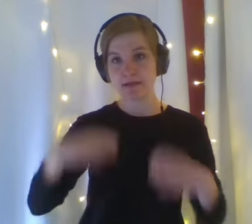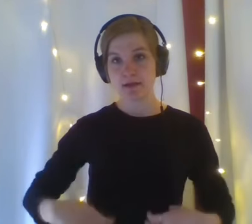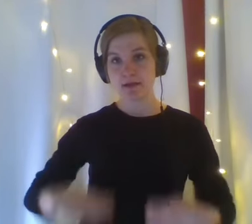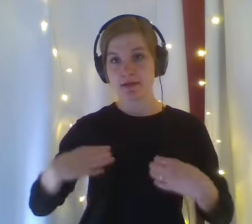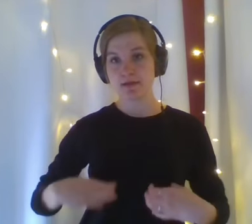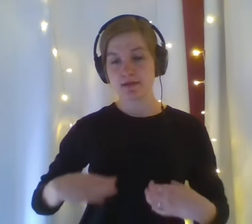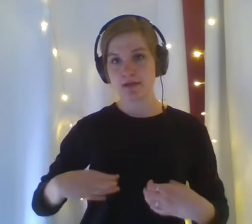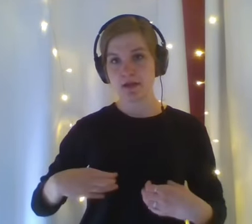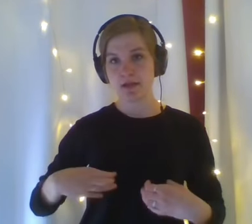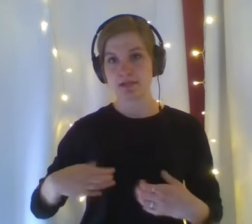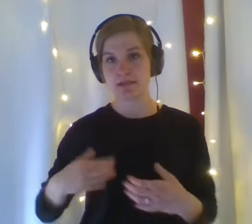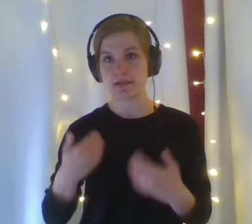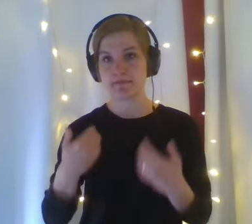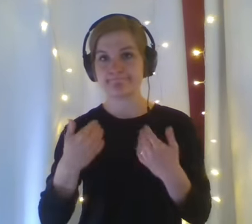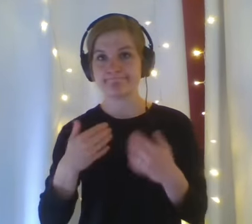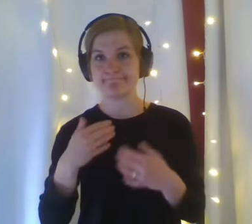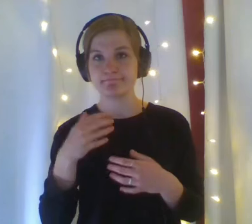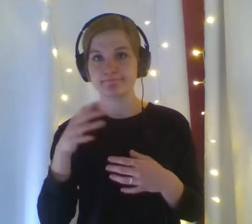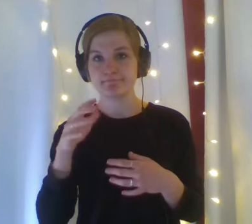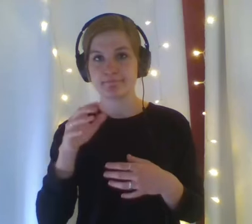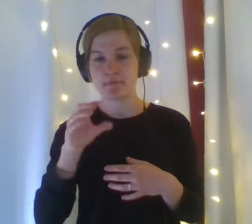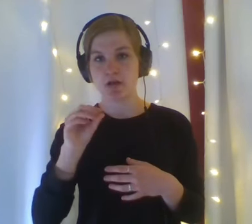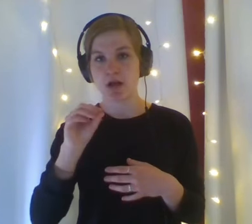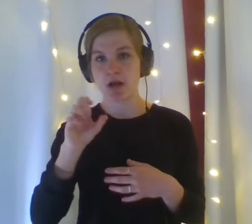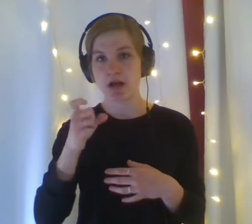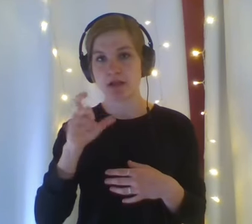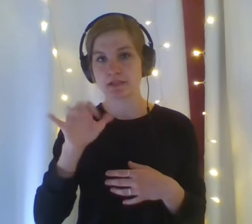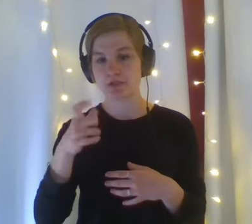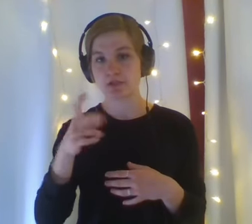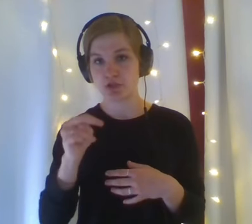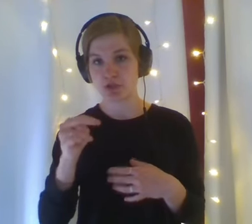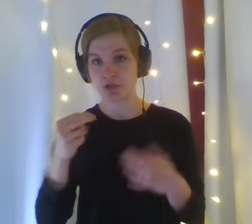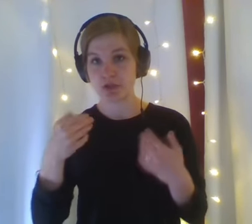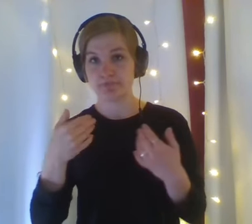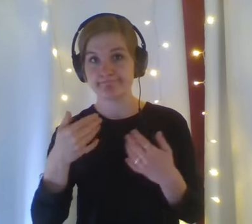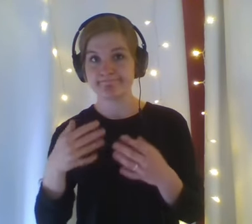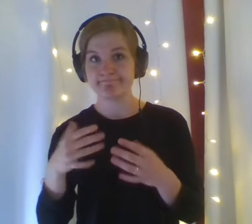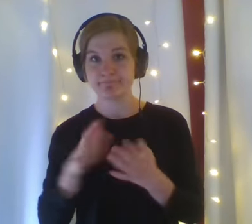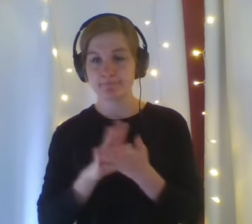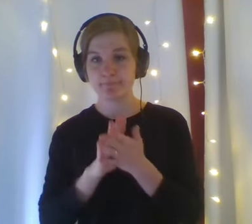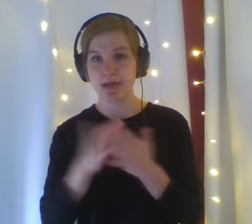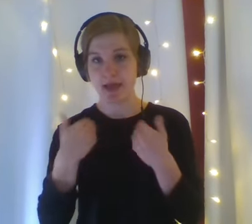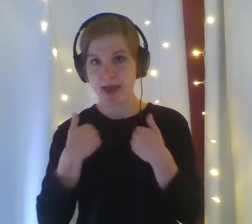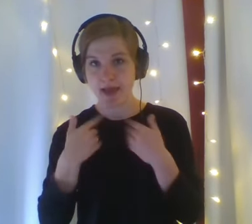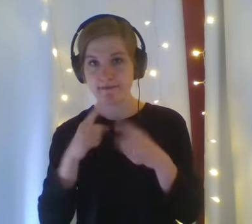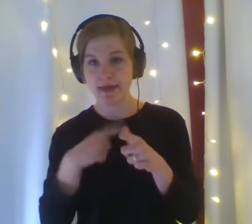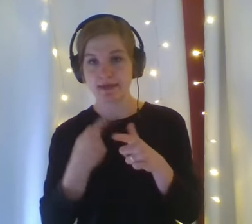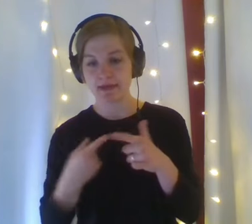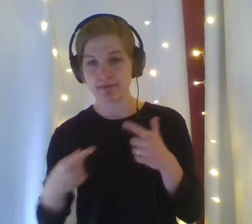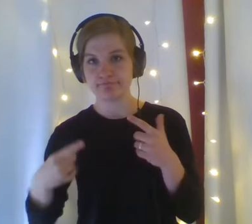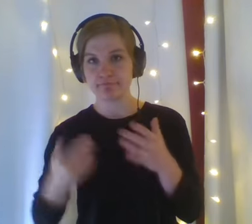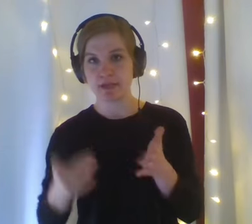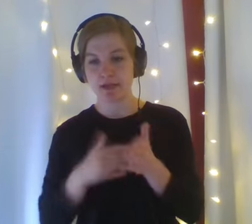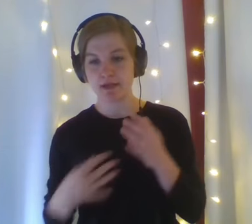called oxygen. Blood will return to the heart, now containing oxygen. And last but not least, your heart has a